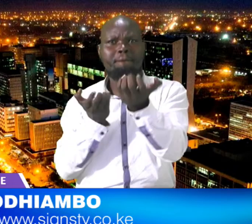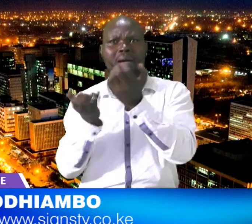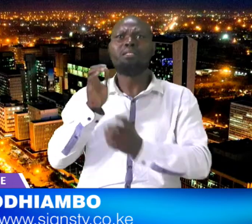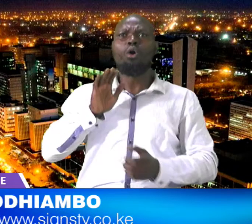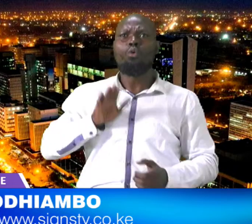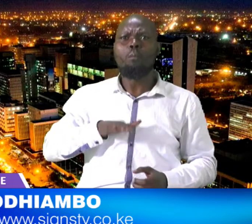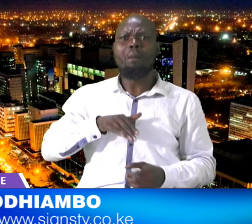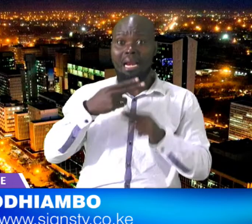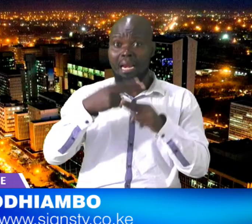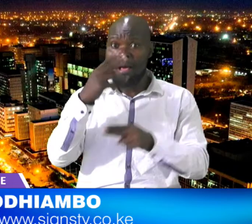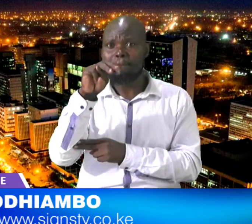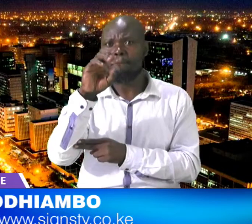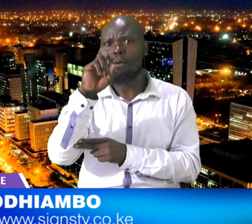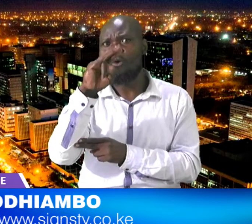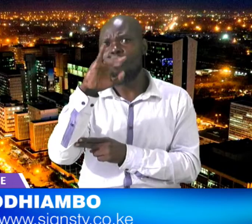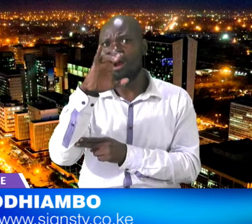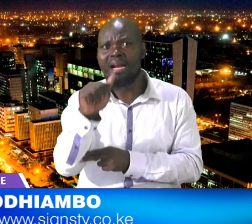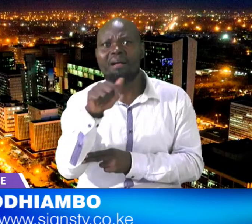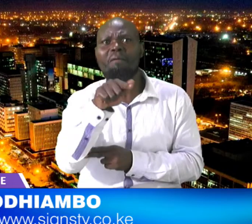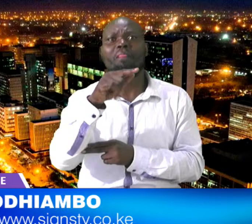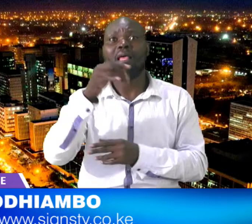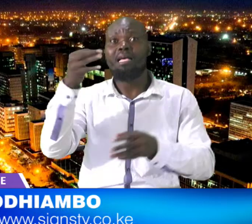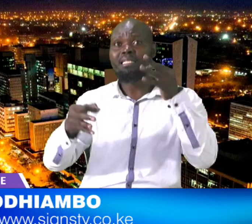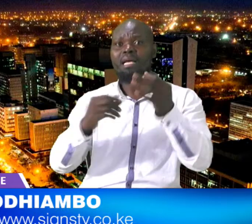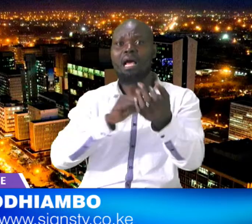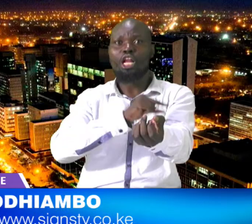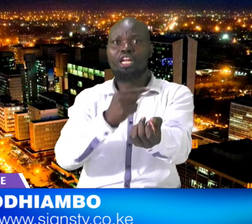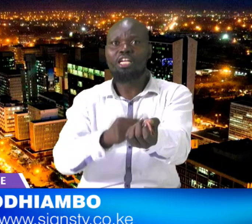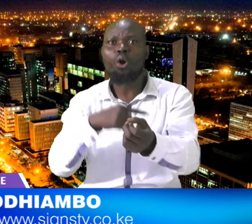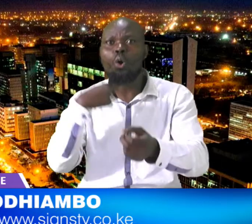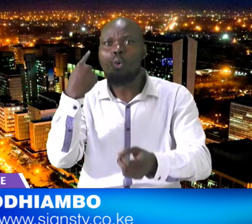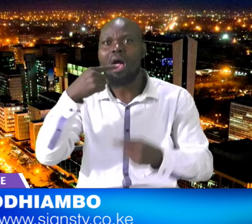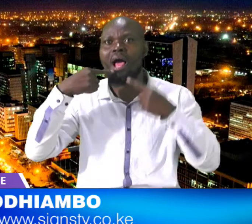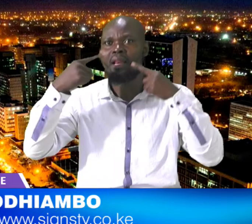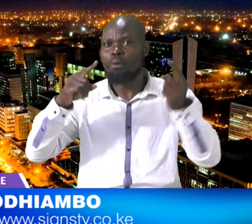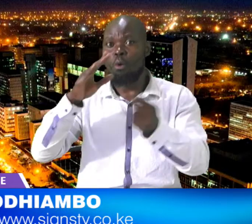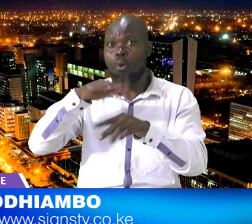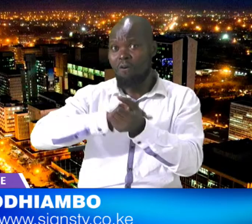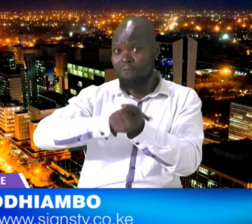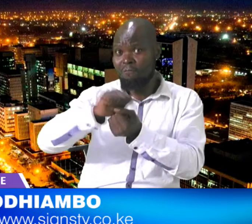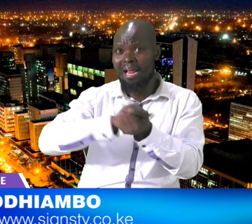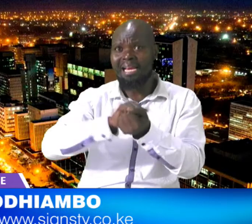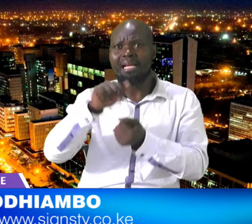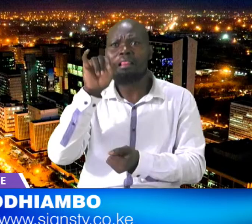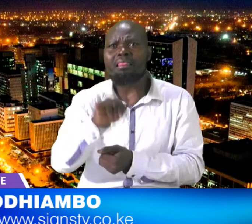who are accused of murder of businesswoman Monica Kimani.